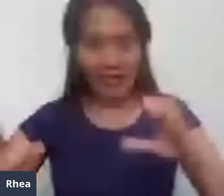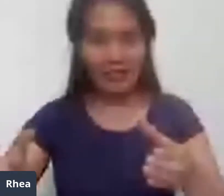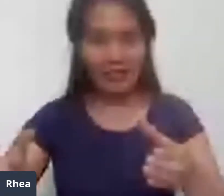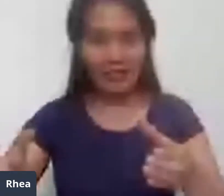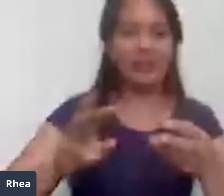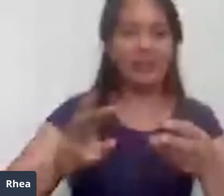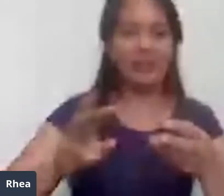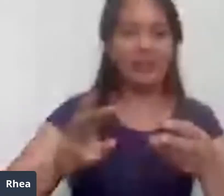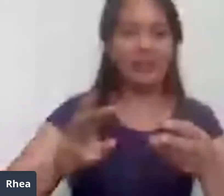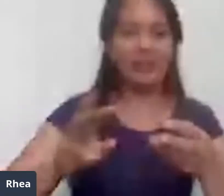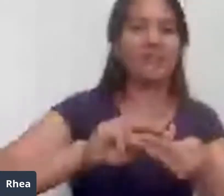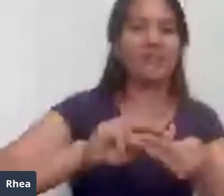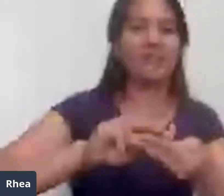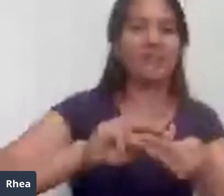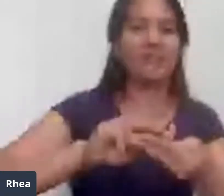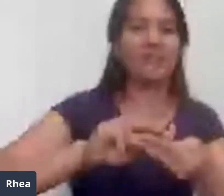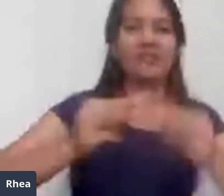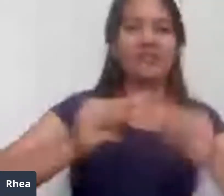Classmate.